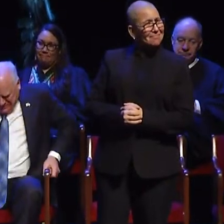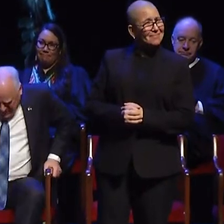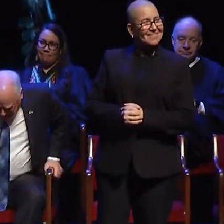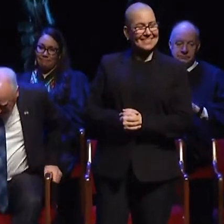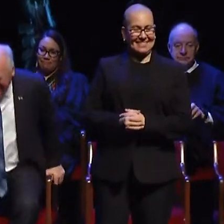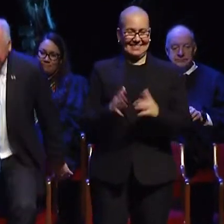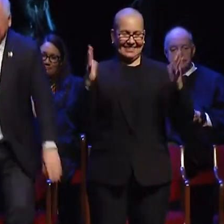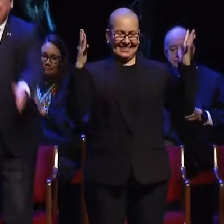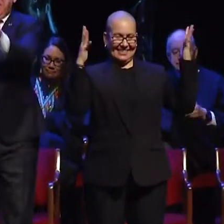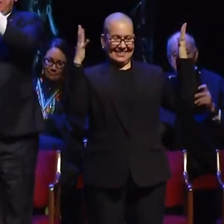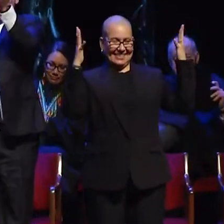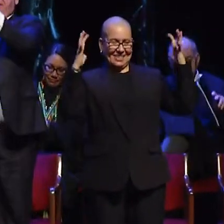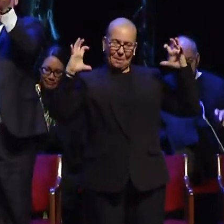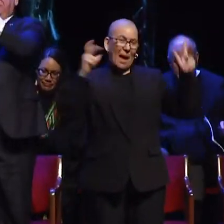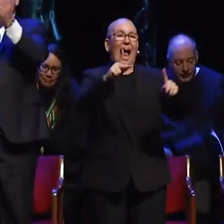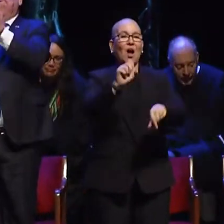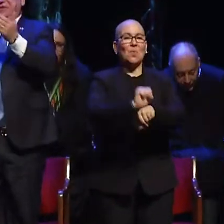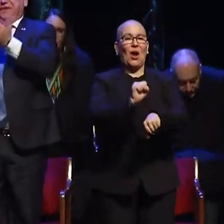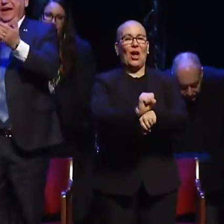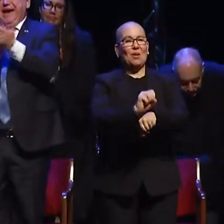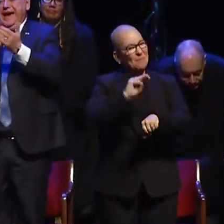Thank you.